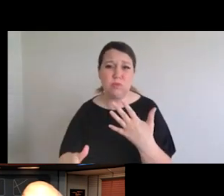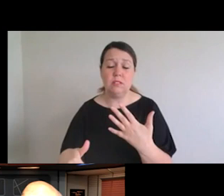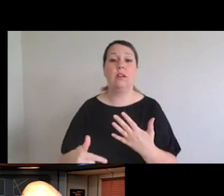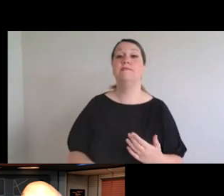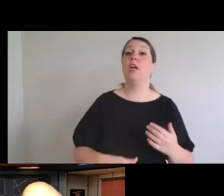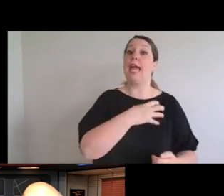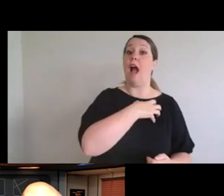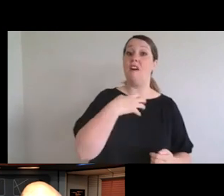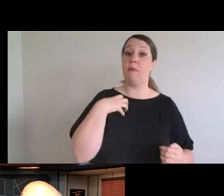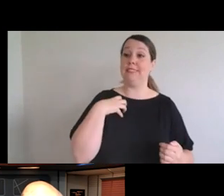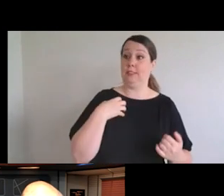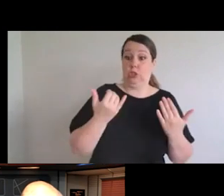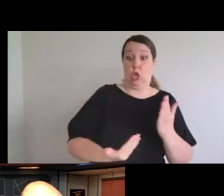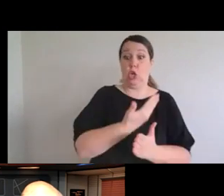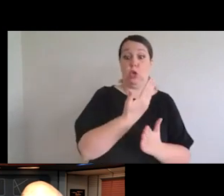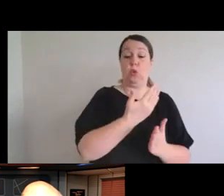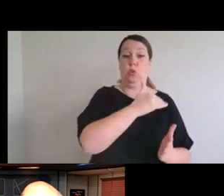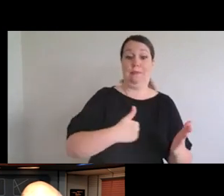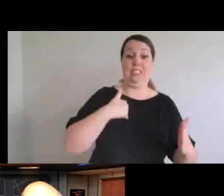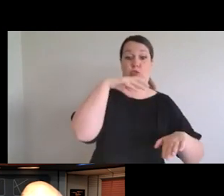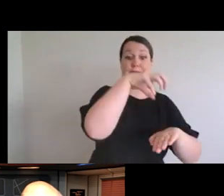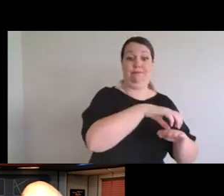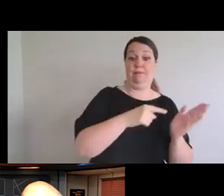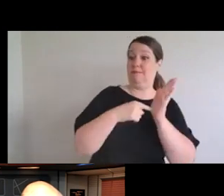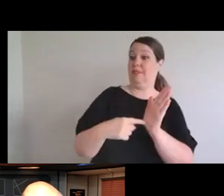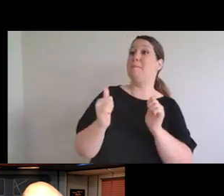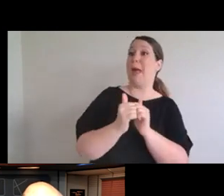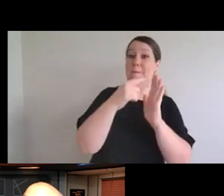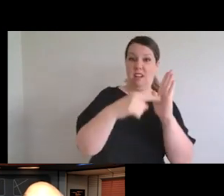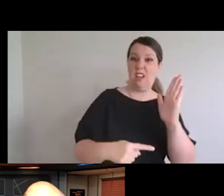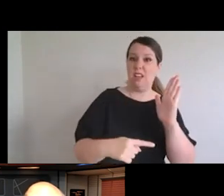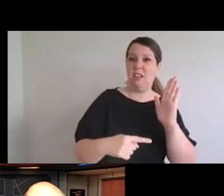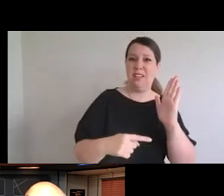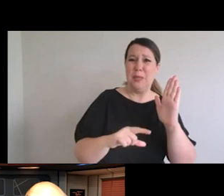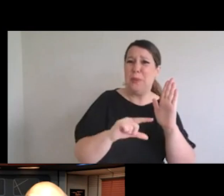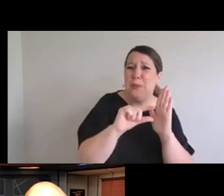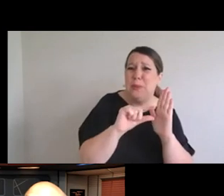great ideas. It's because this document has so few.